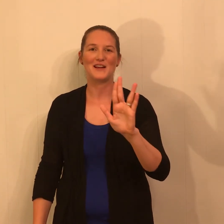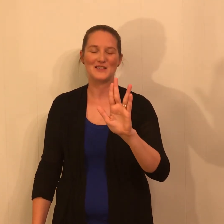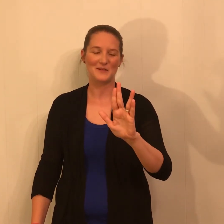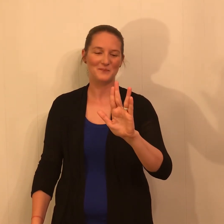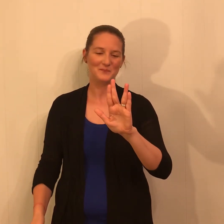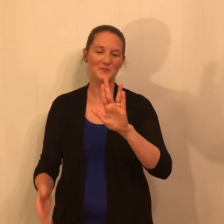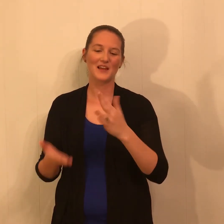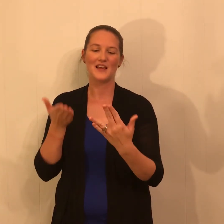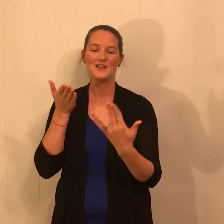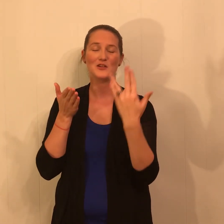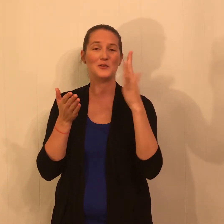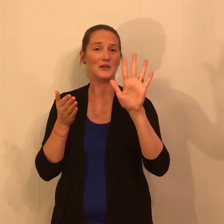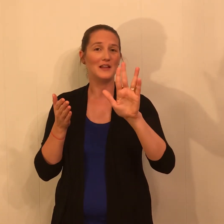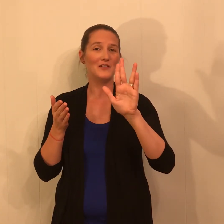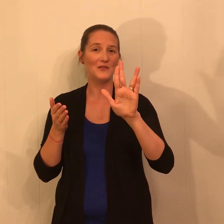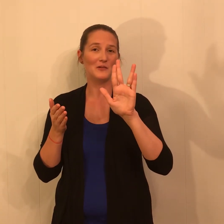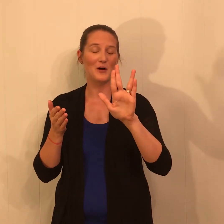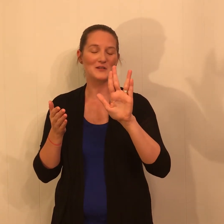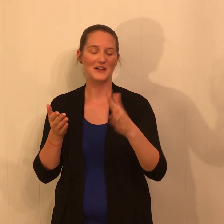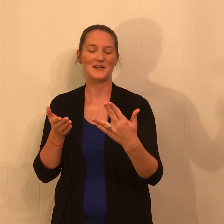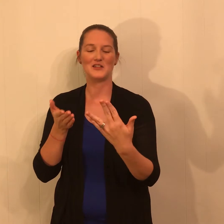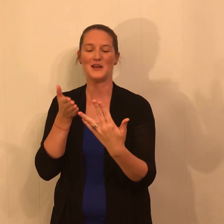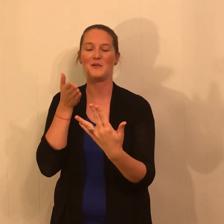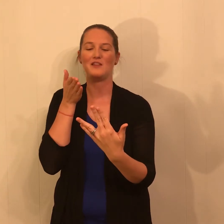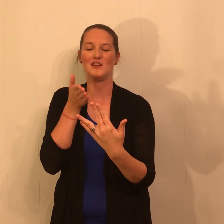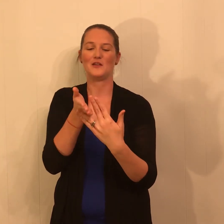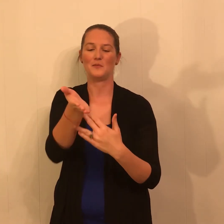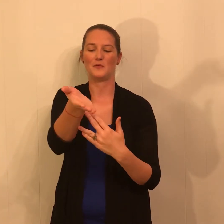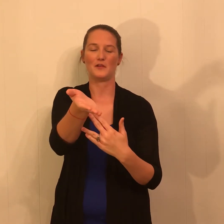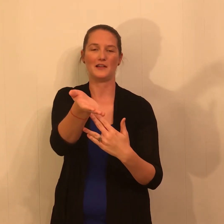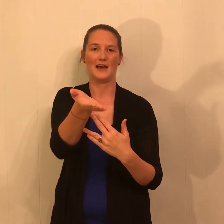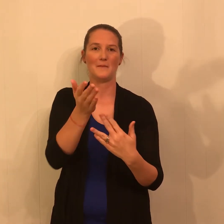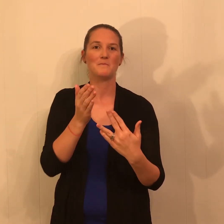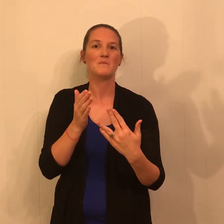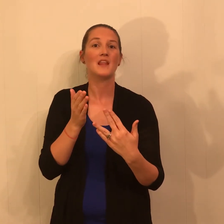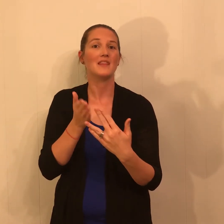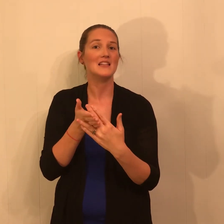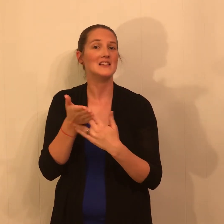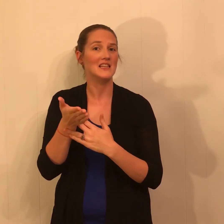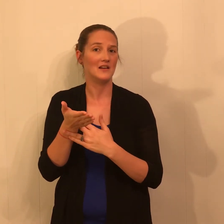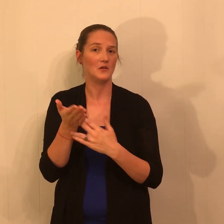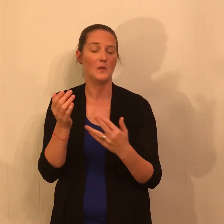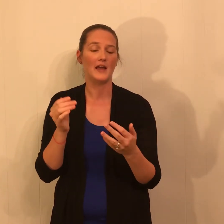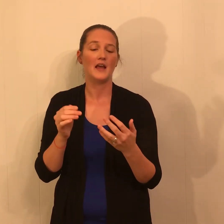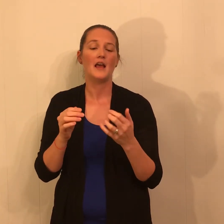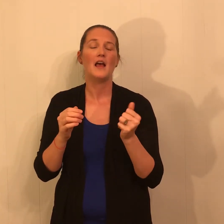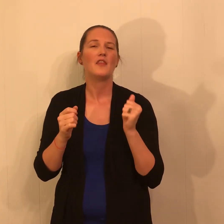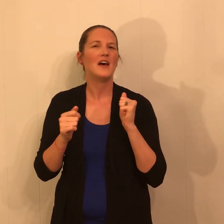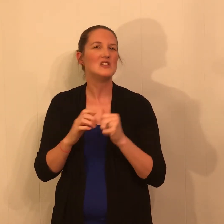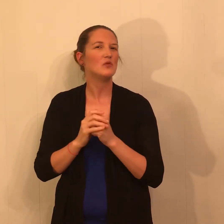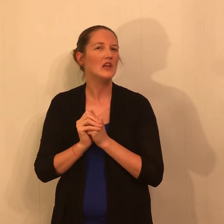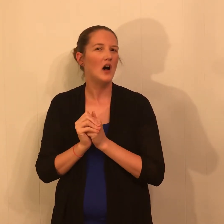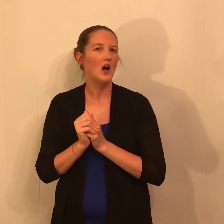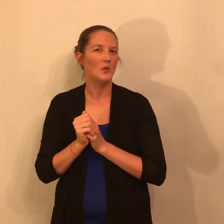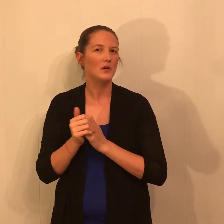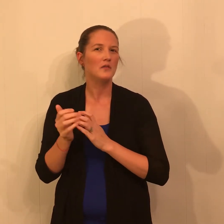handshake. You do the live long and prosper handshake, and then you come through like that. That's the technical way. That's really awkward for